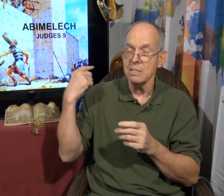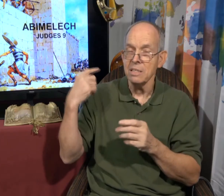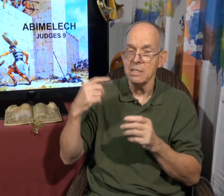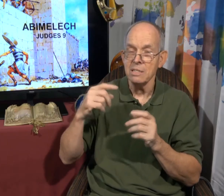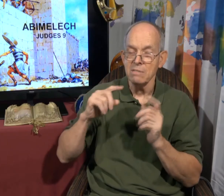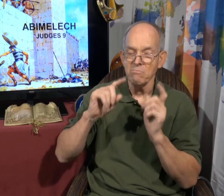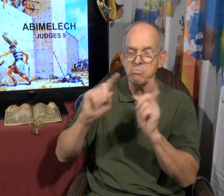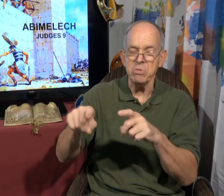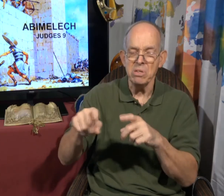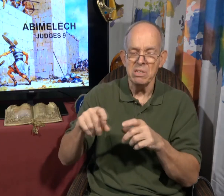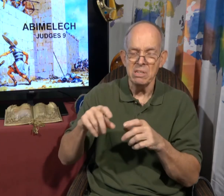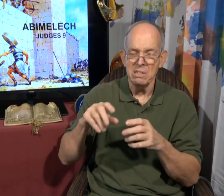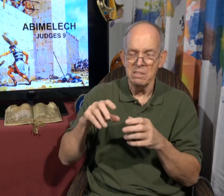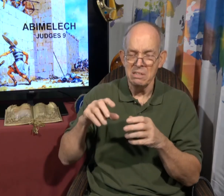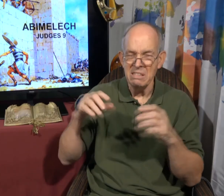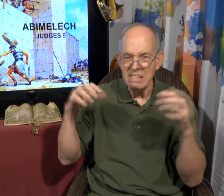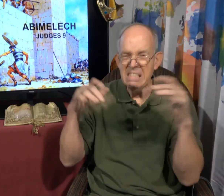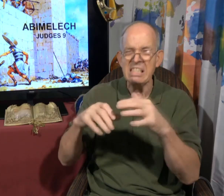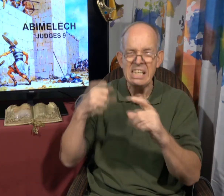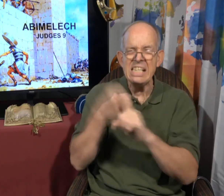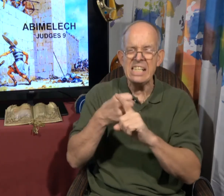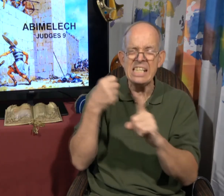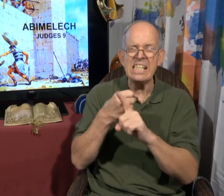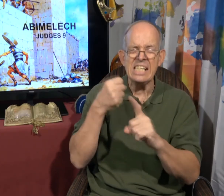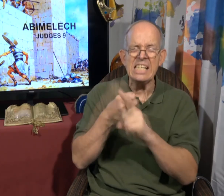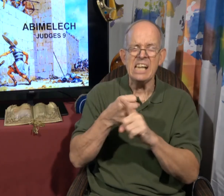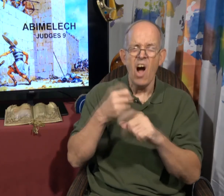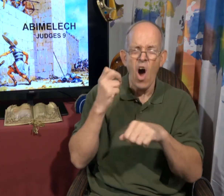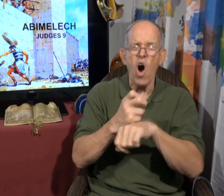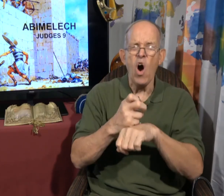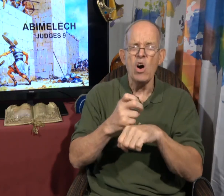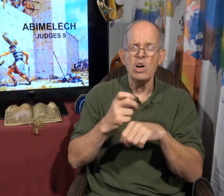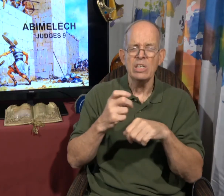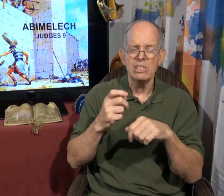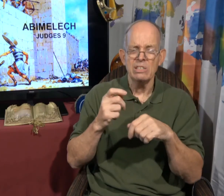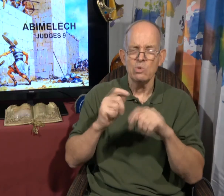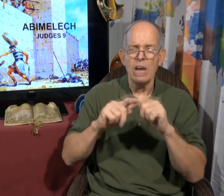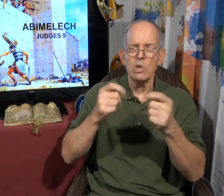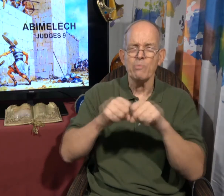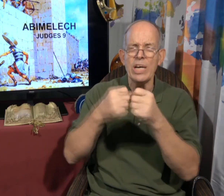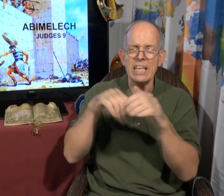shall them. In the city tower, that place.